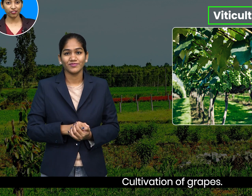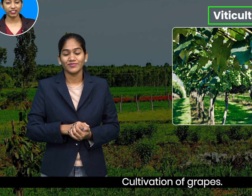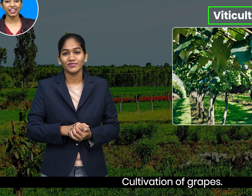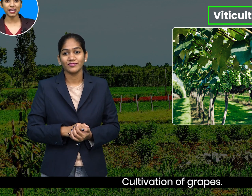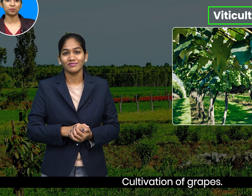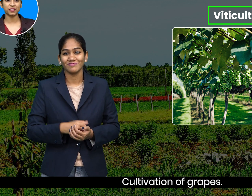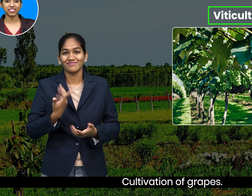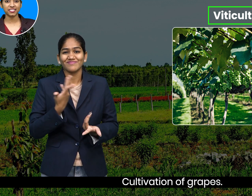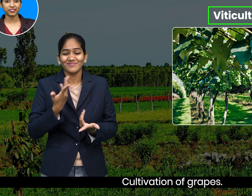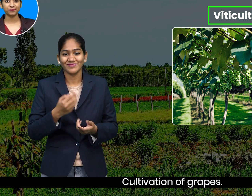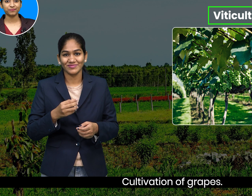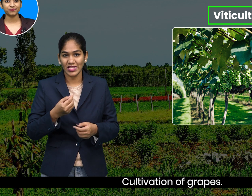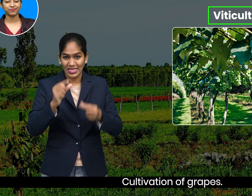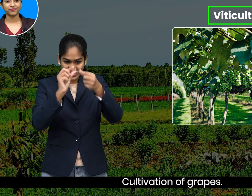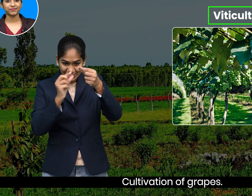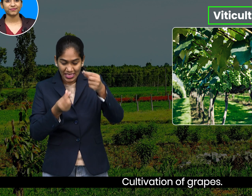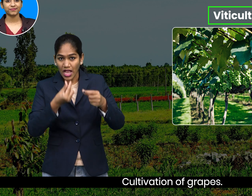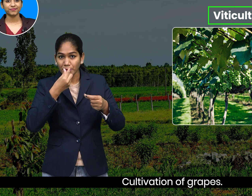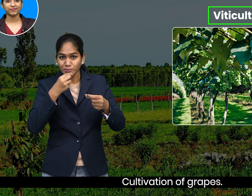cultivation of grapes.